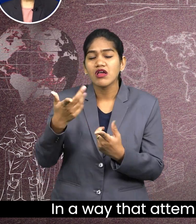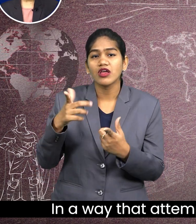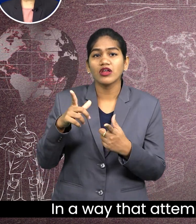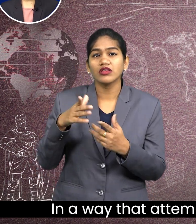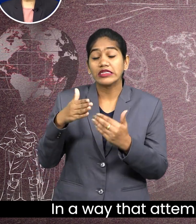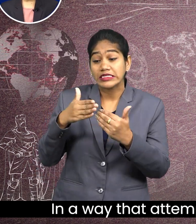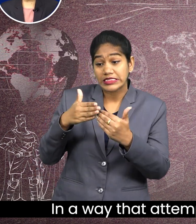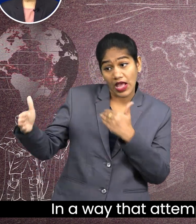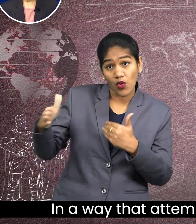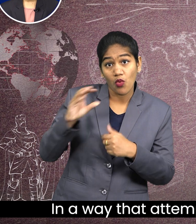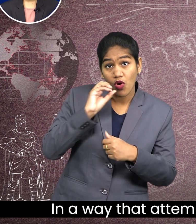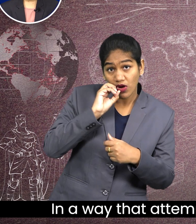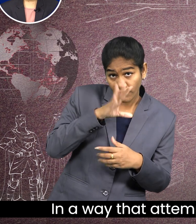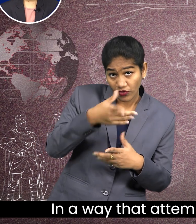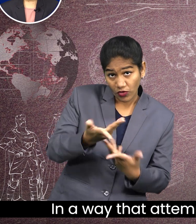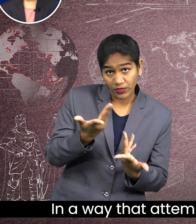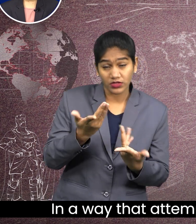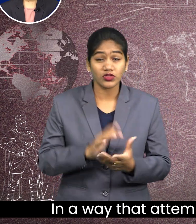or attention,